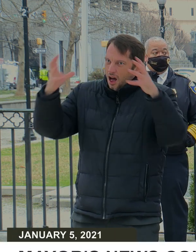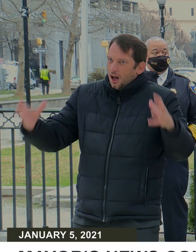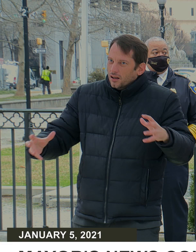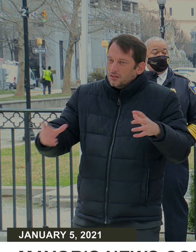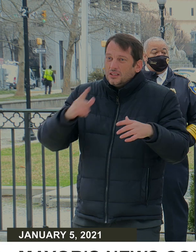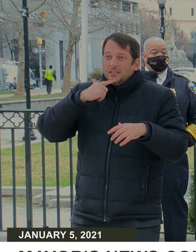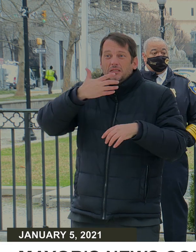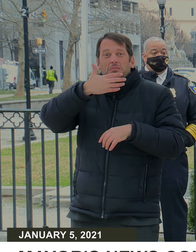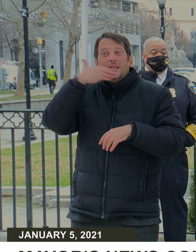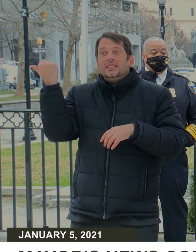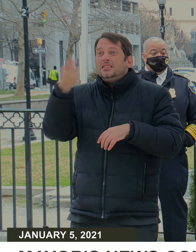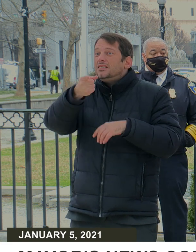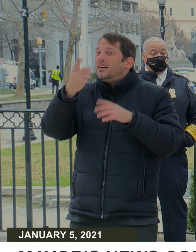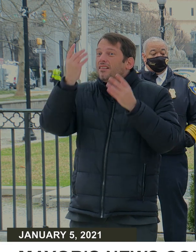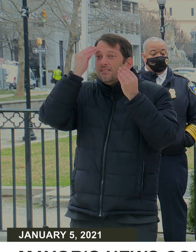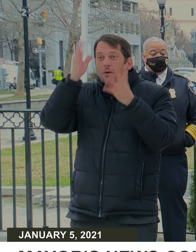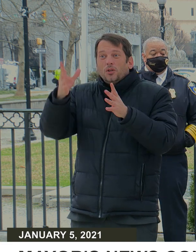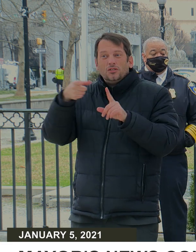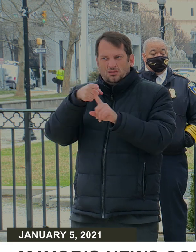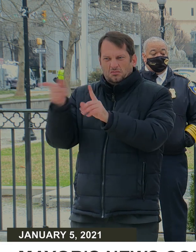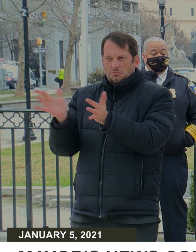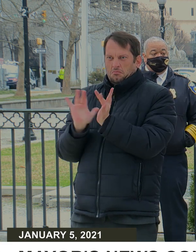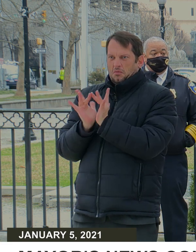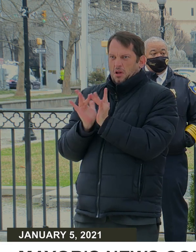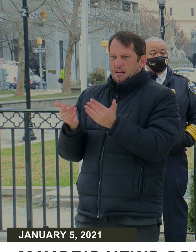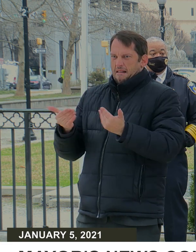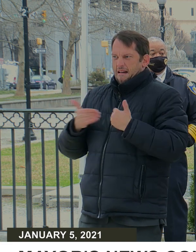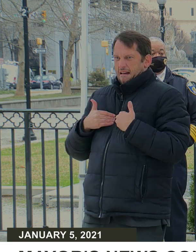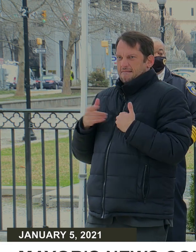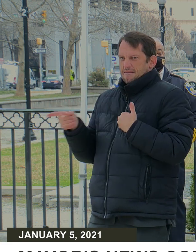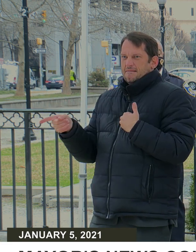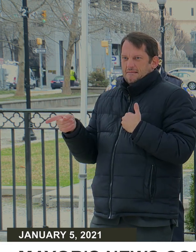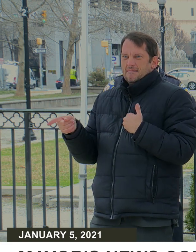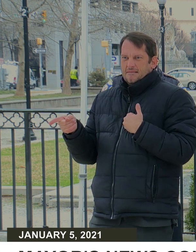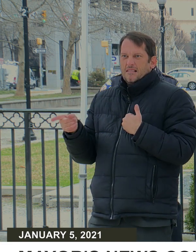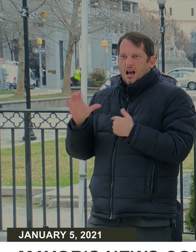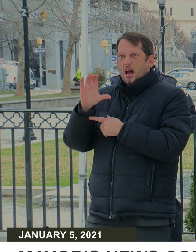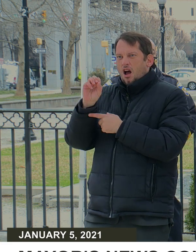up-to-date information is going to be that website I mentioned,